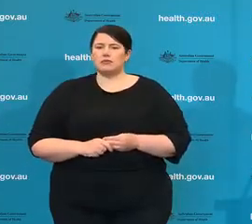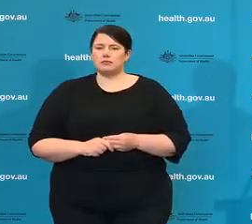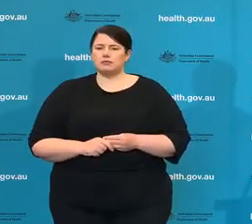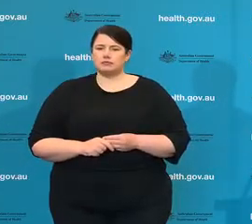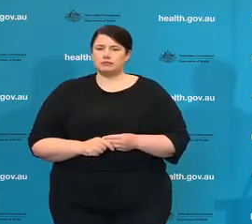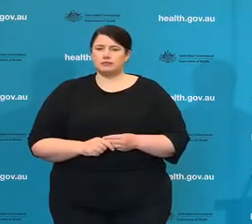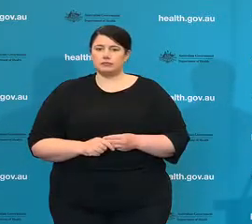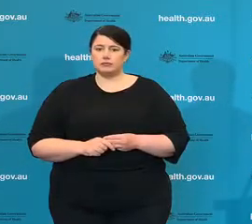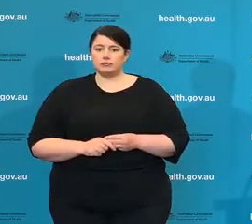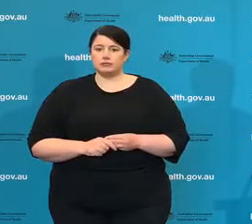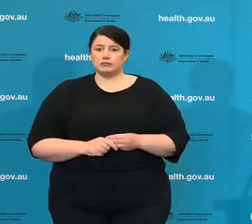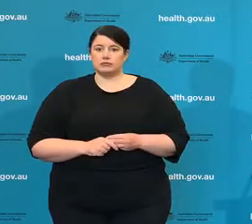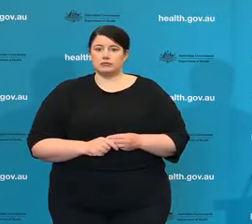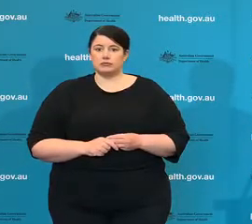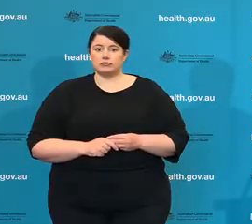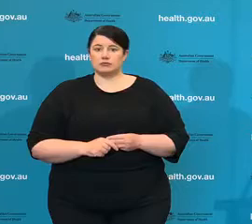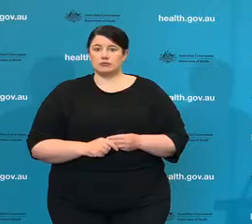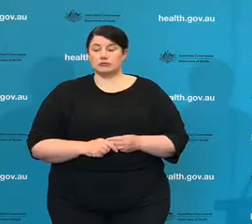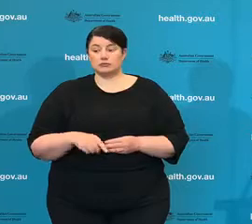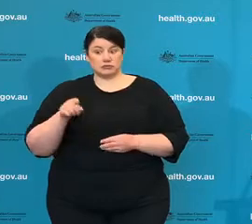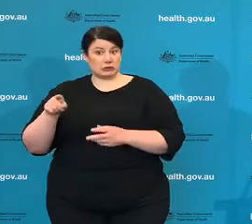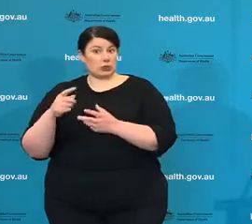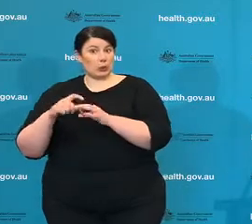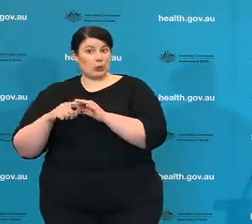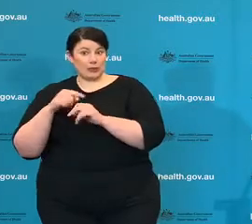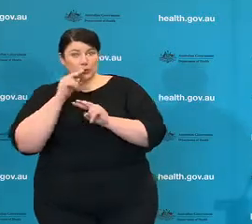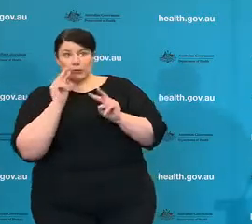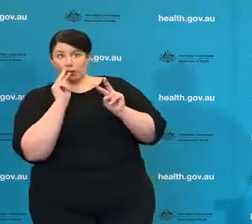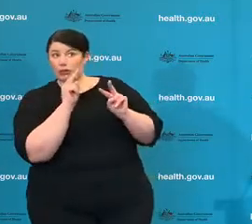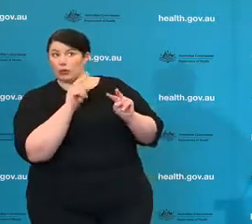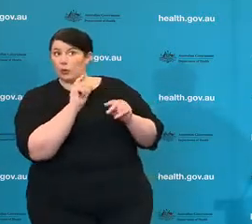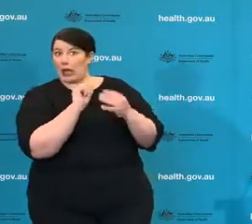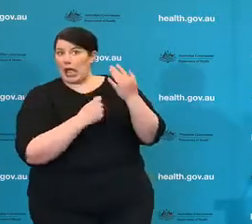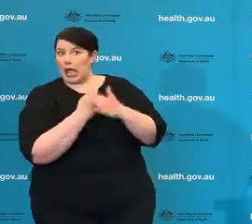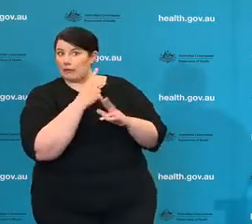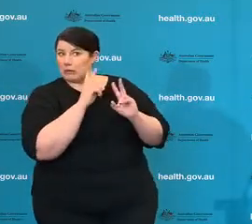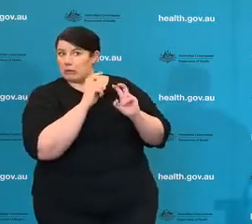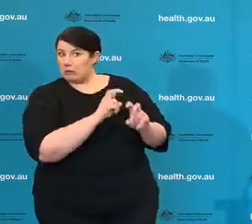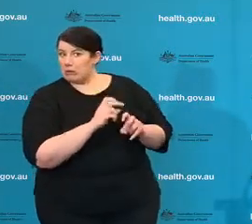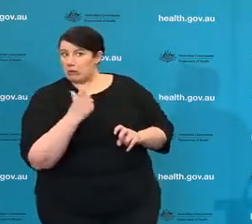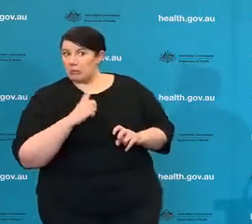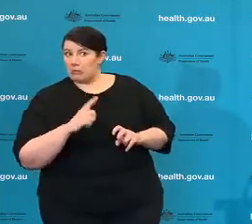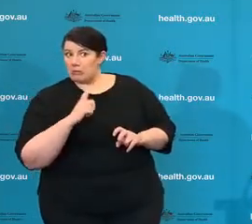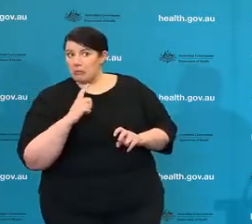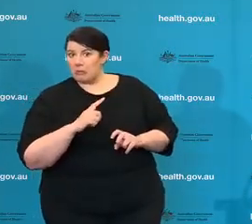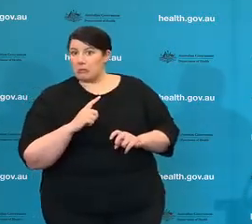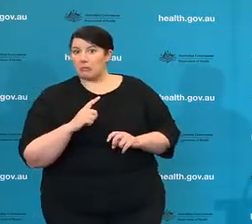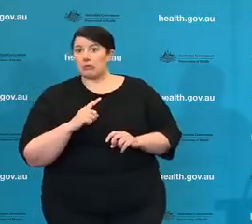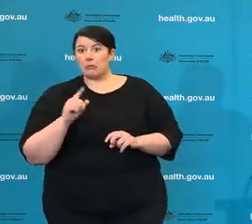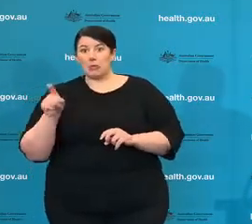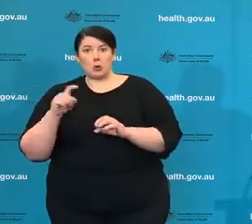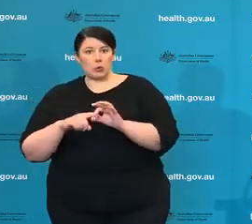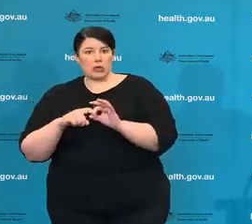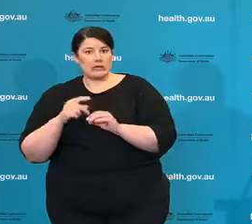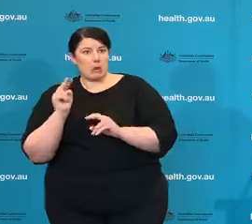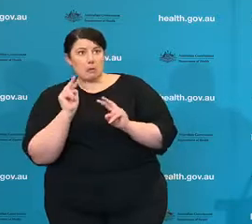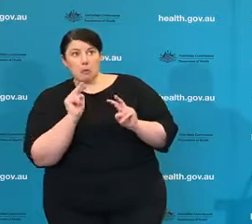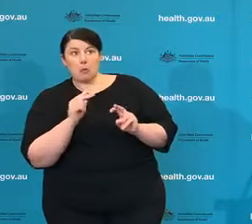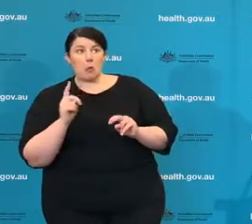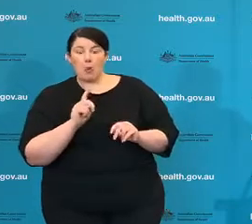the researchers at UQ will be watching with interest, as we all are, to see what the outcome of this pause is, they will